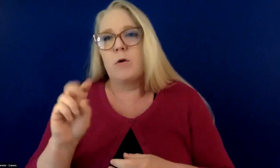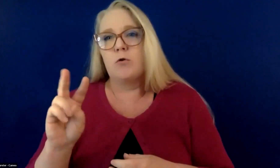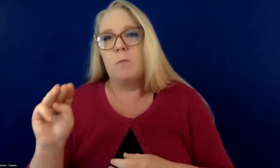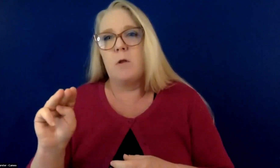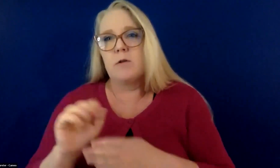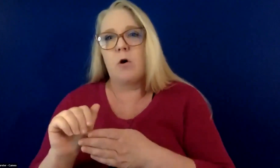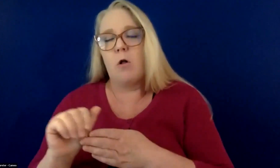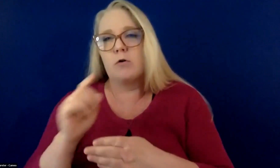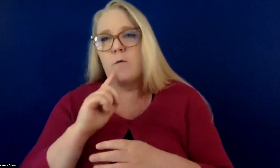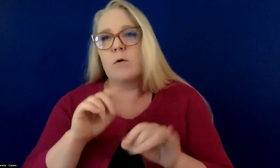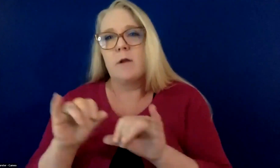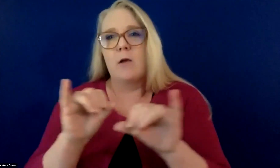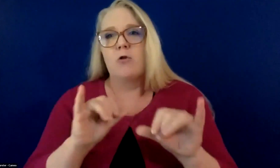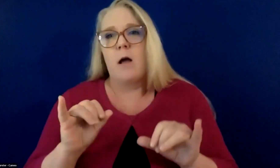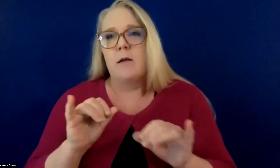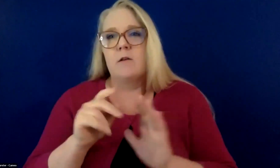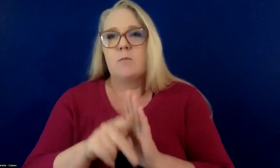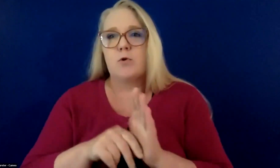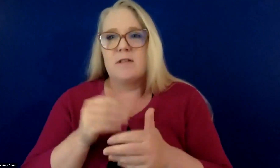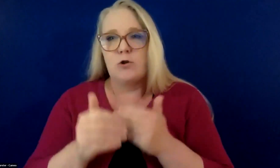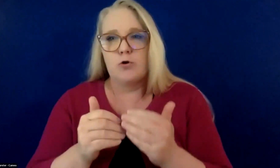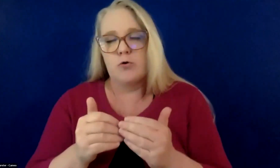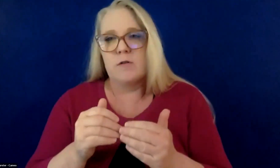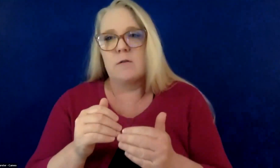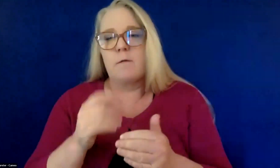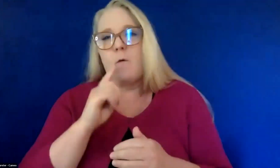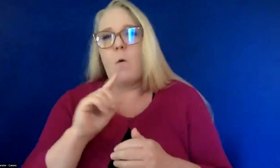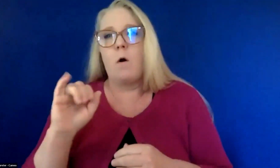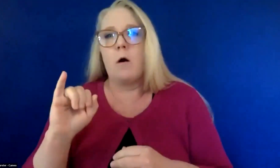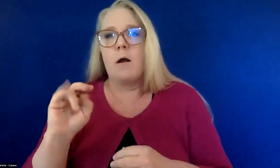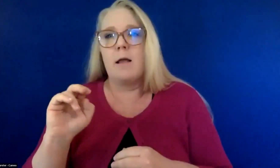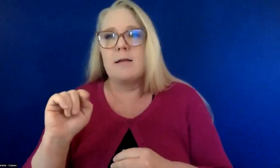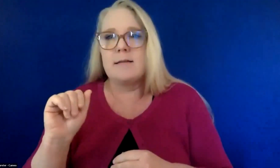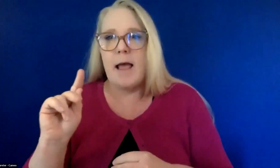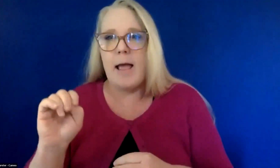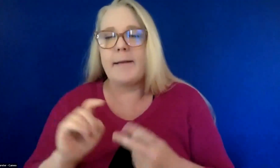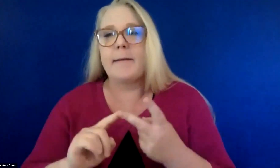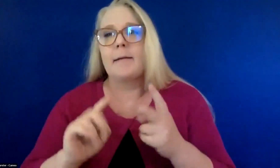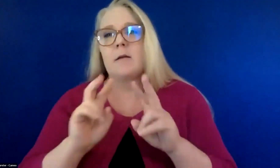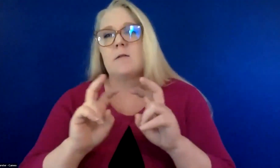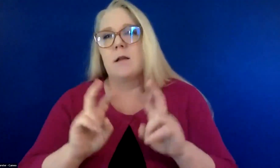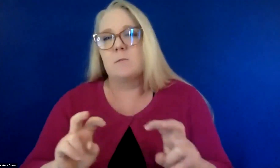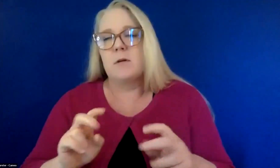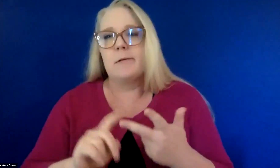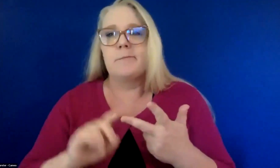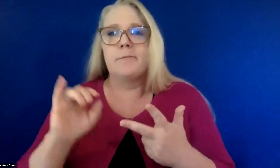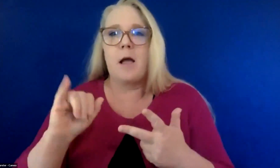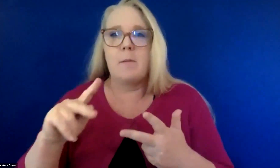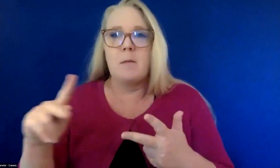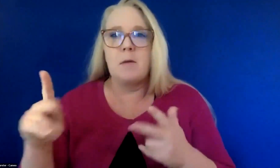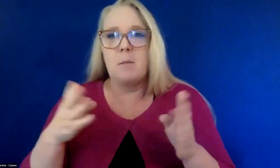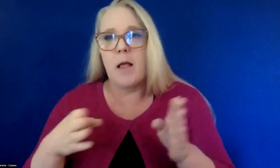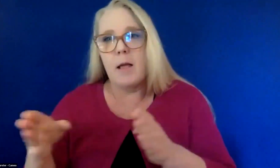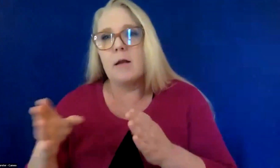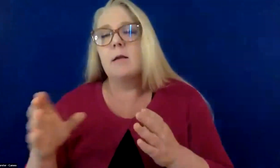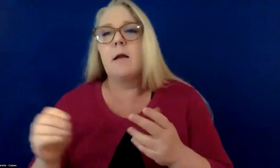standardized procedures at regional centers for intake, assessment, IPP planning,